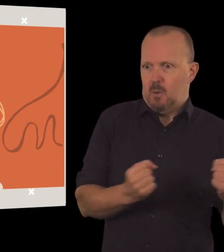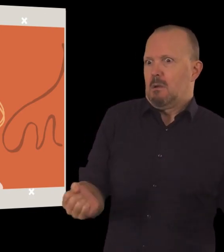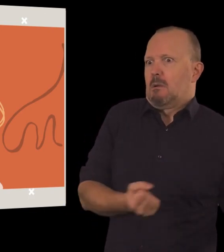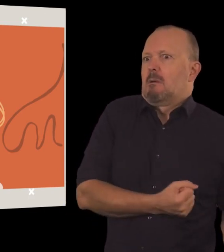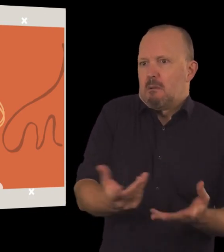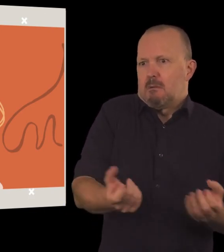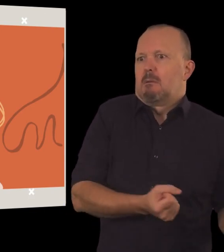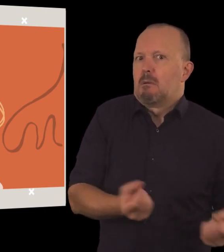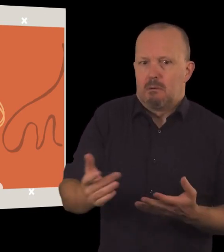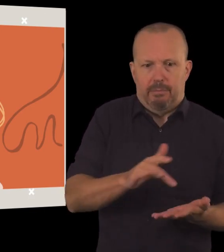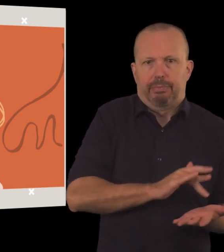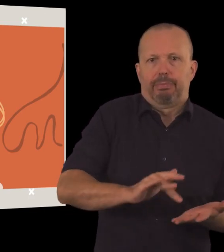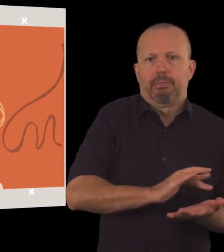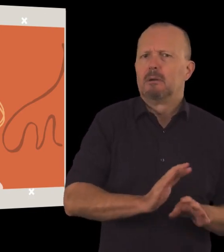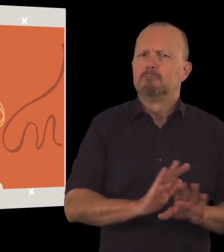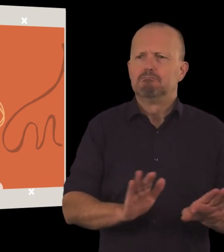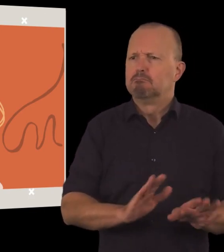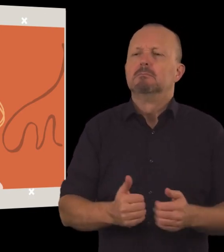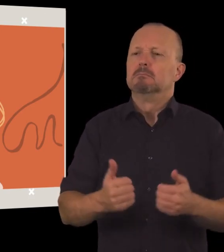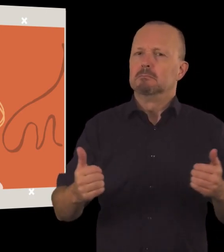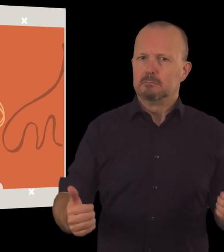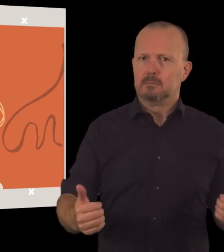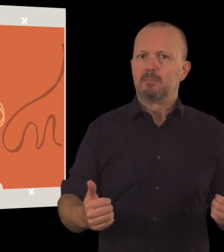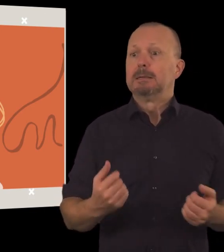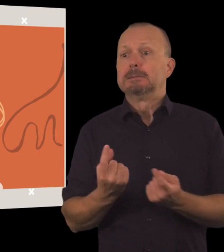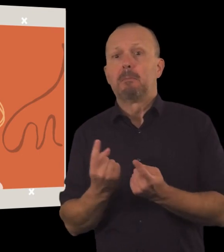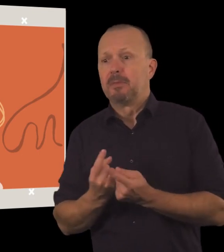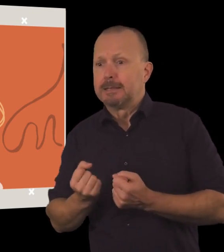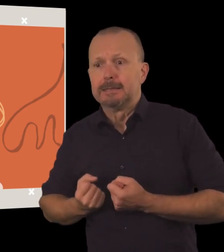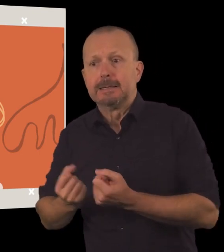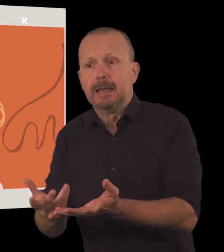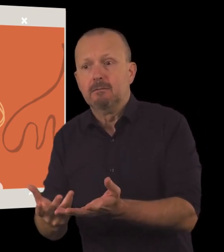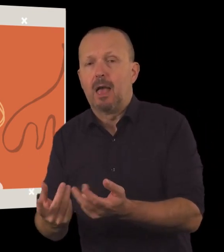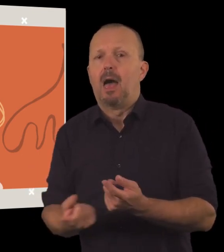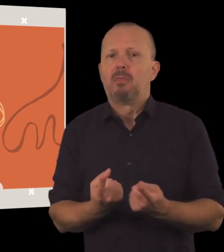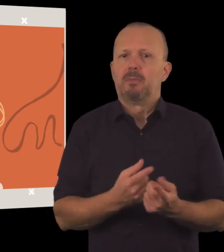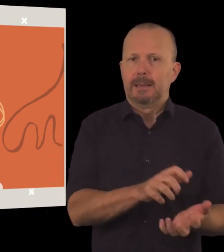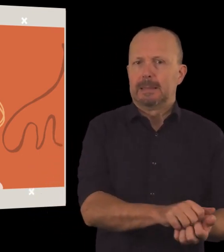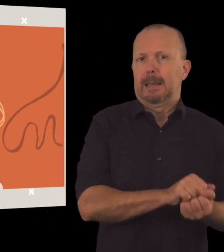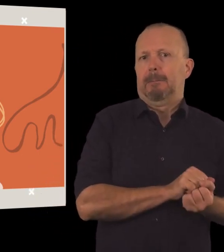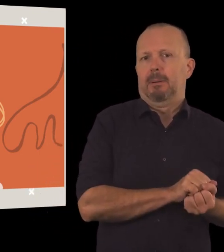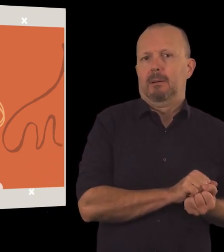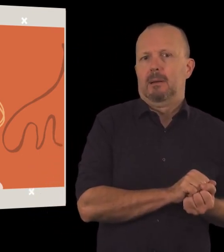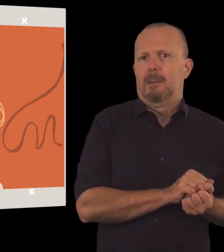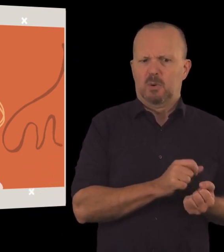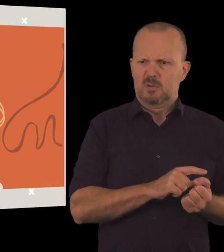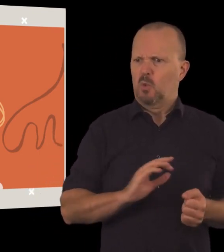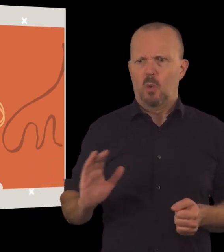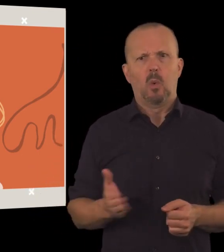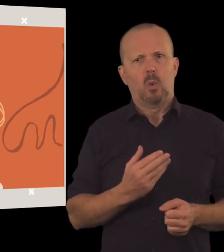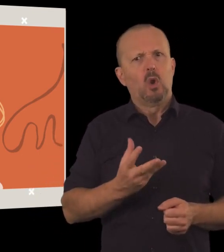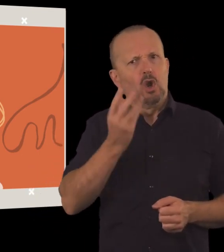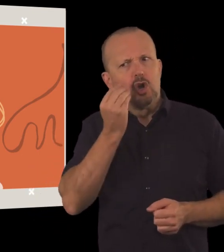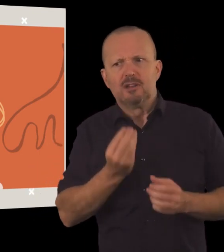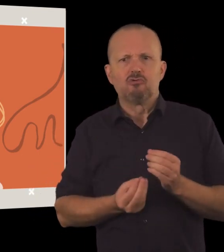my Māoritanga, and that's a journey that's important for me and my art practice. It's not always easy to create this balance